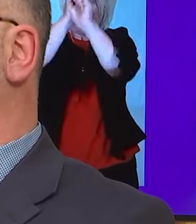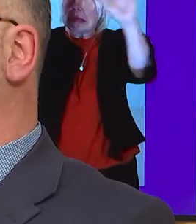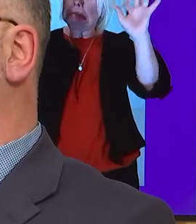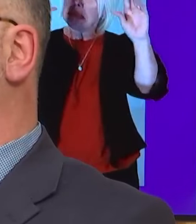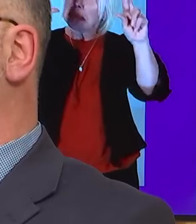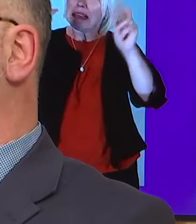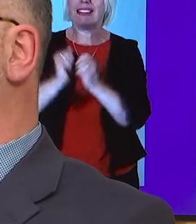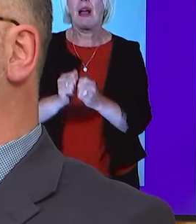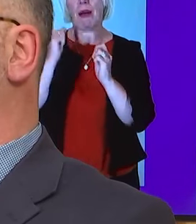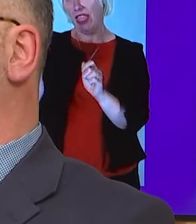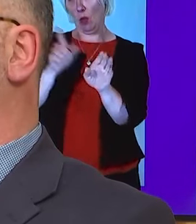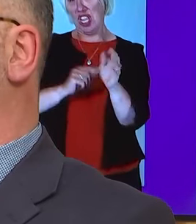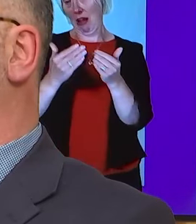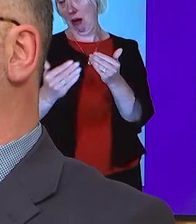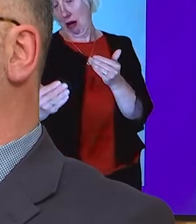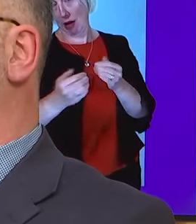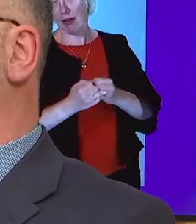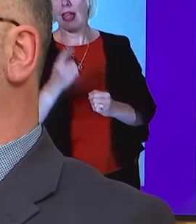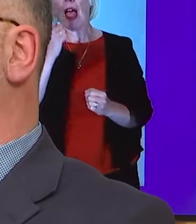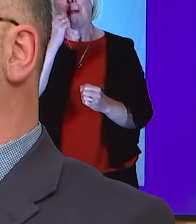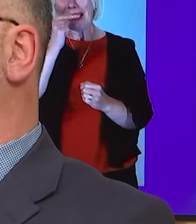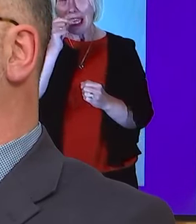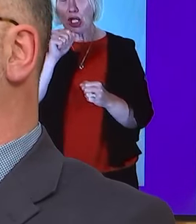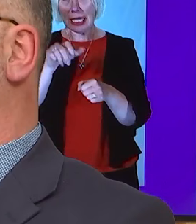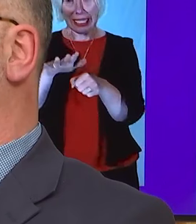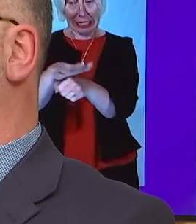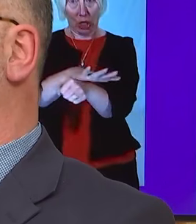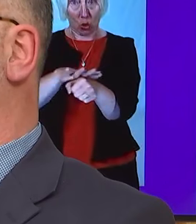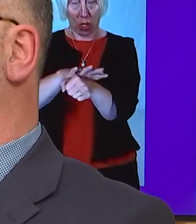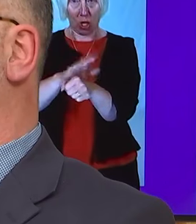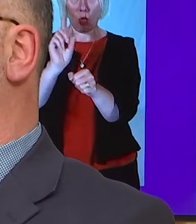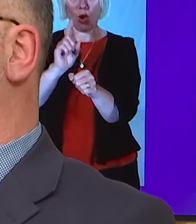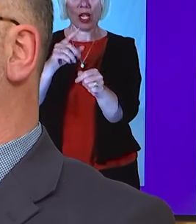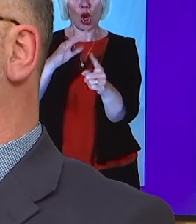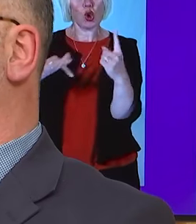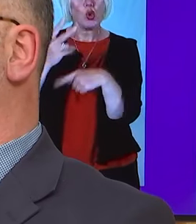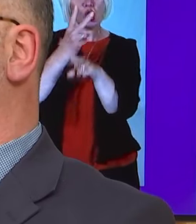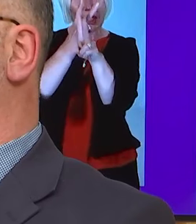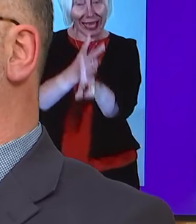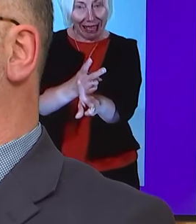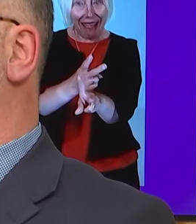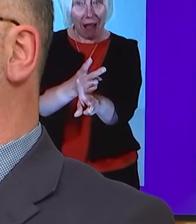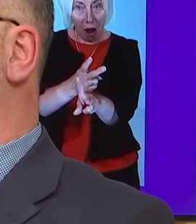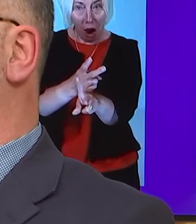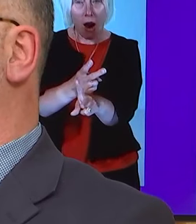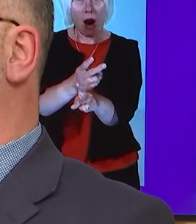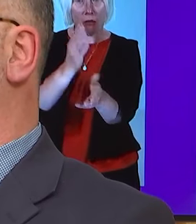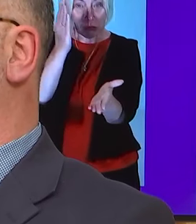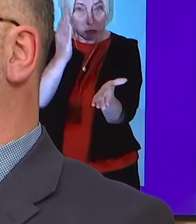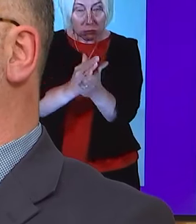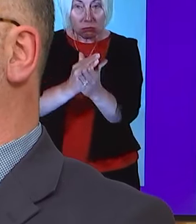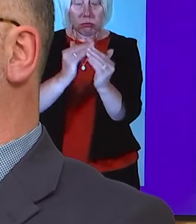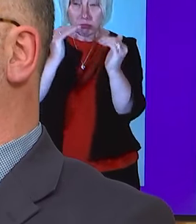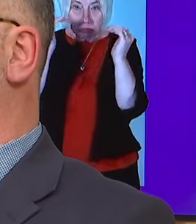year, if we could get to a position where social care really was on a path to being able to